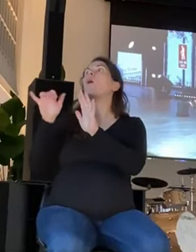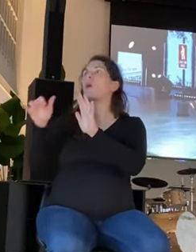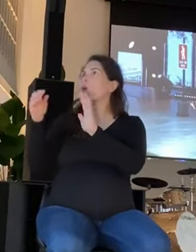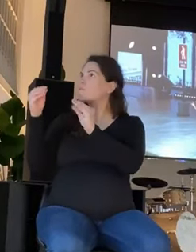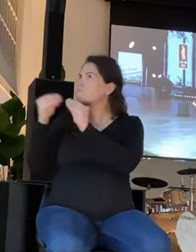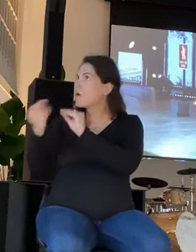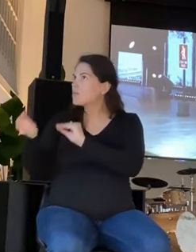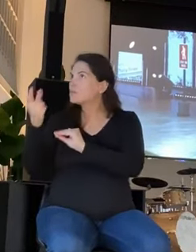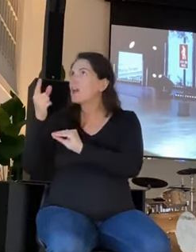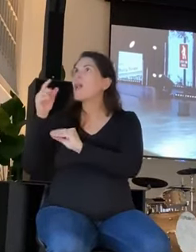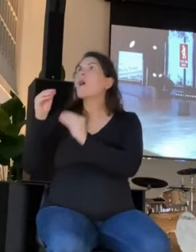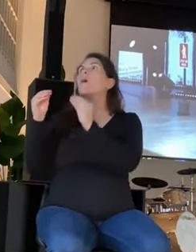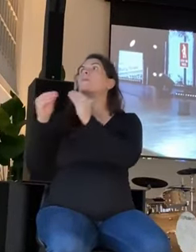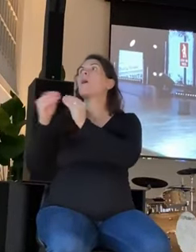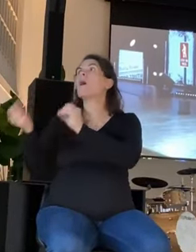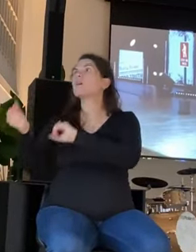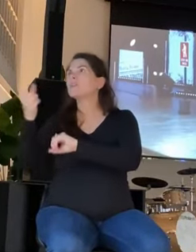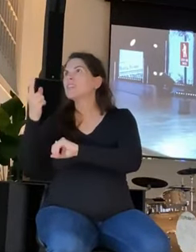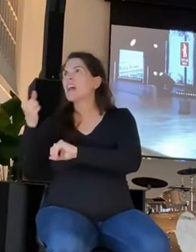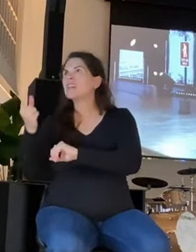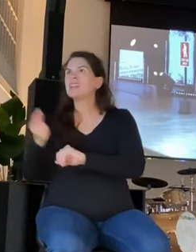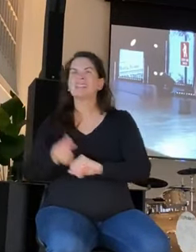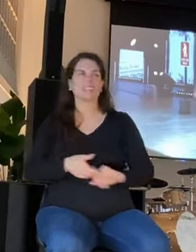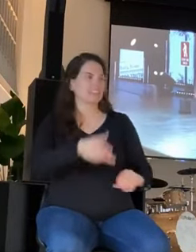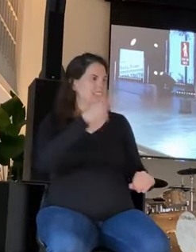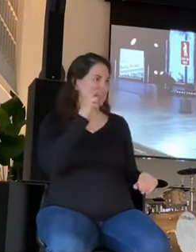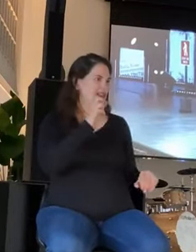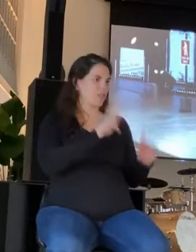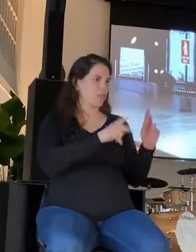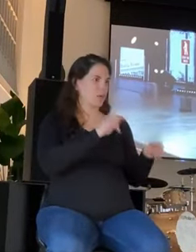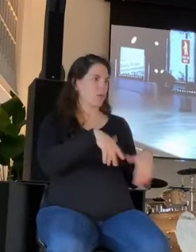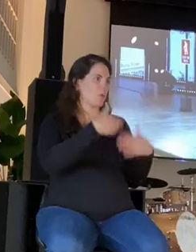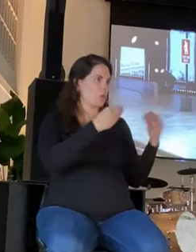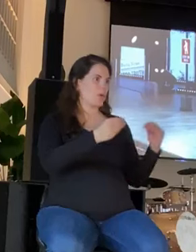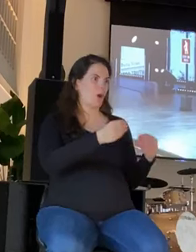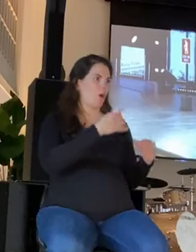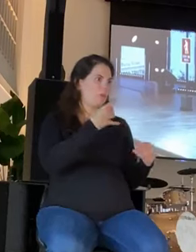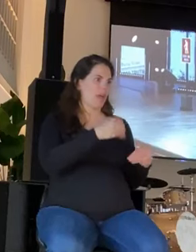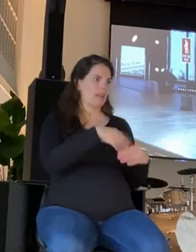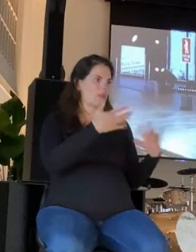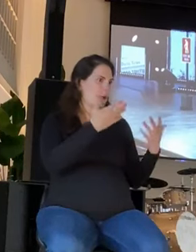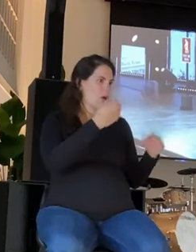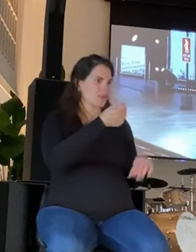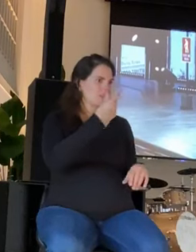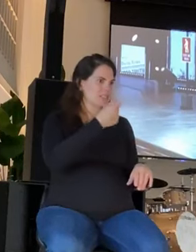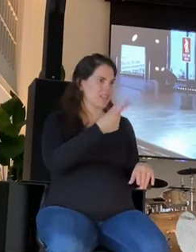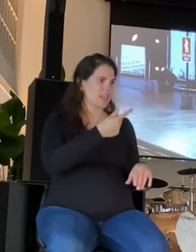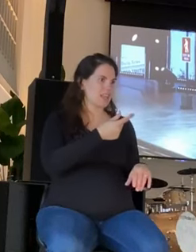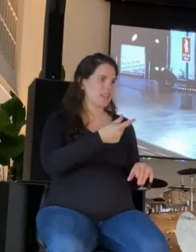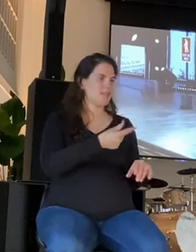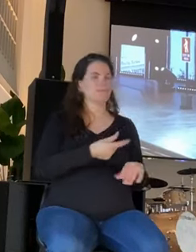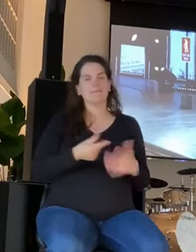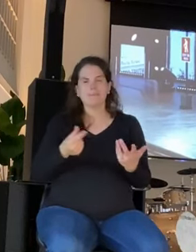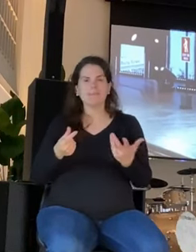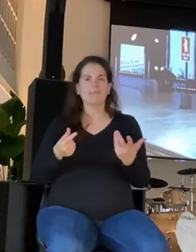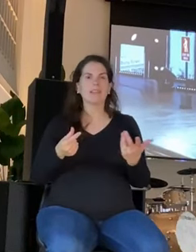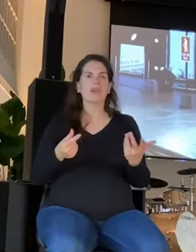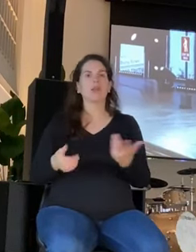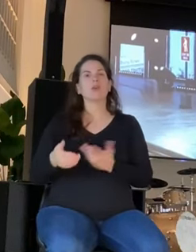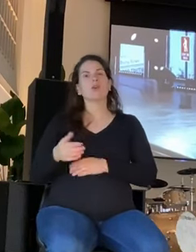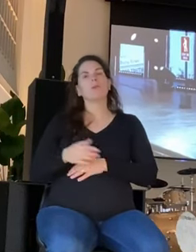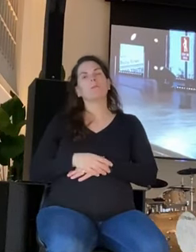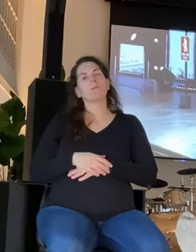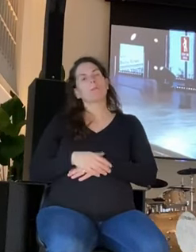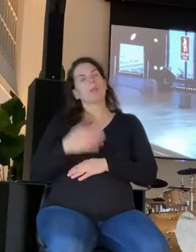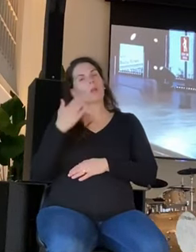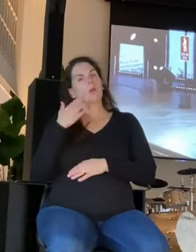see, but not real clearly. It's like I can look at my backyard and go, yeah, I think that's another avenue, right? But